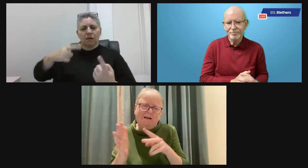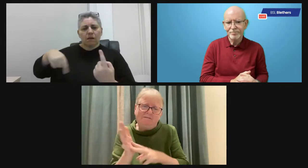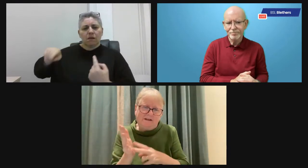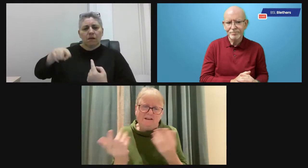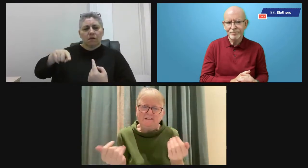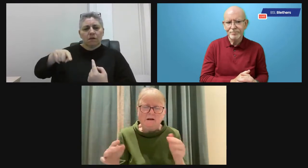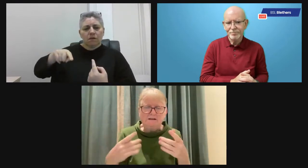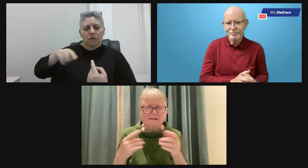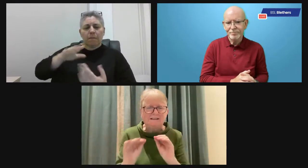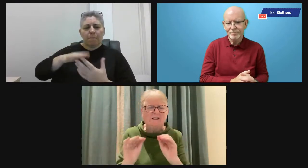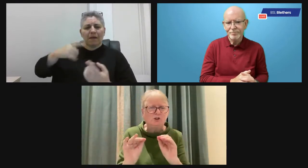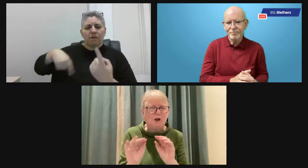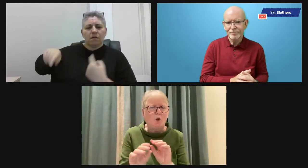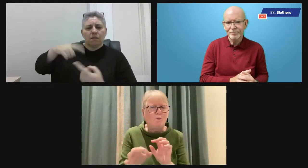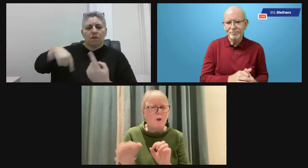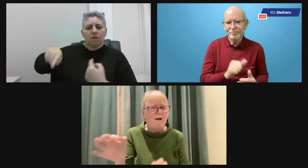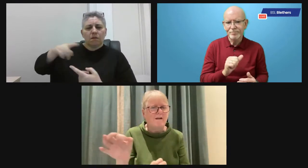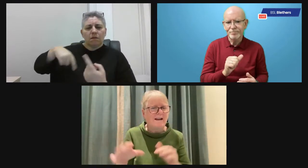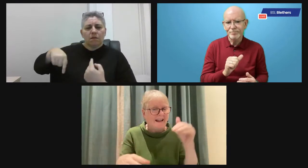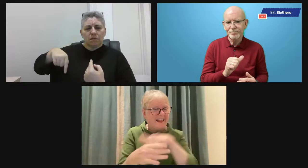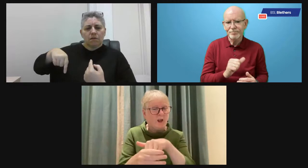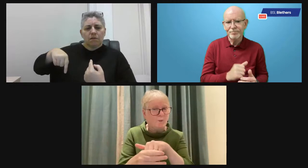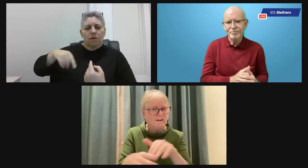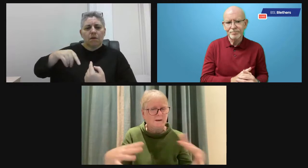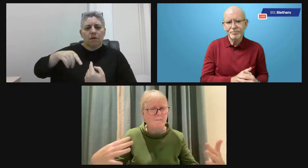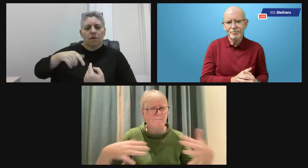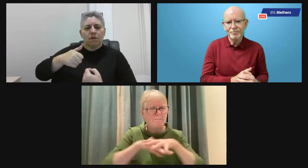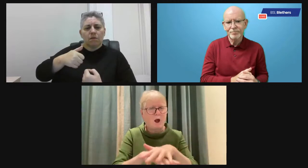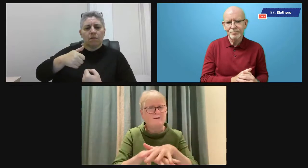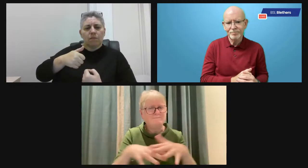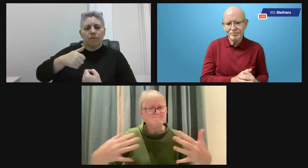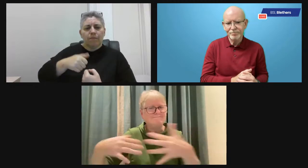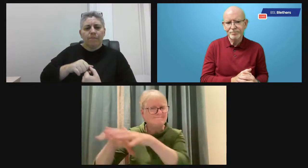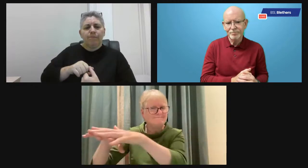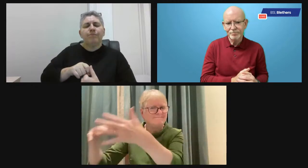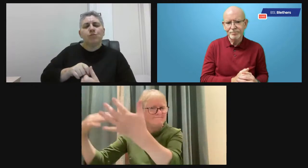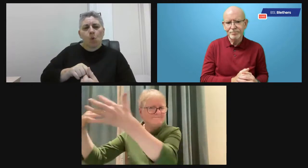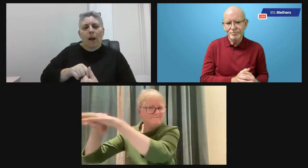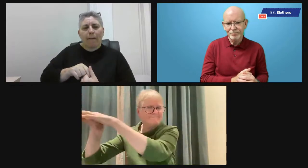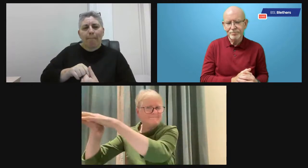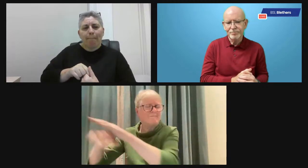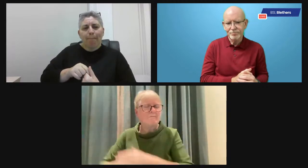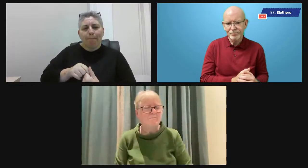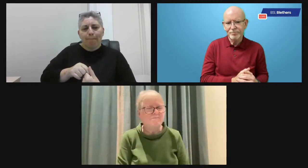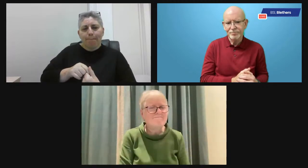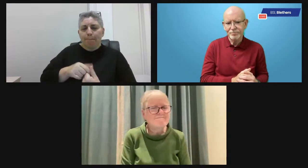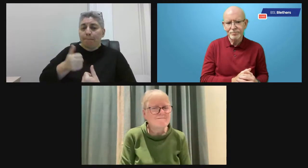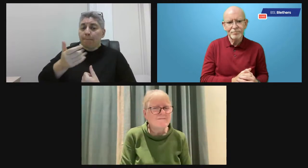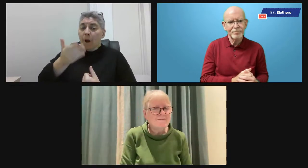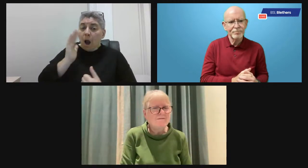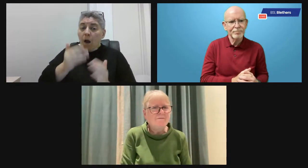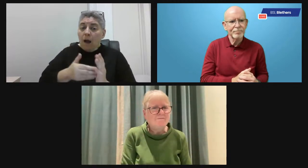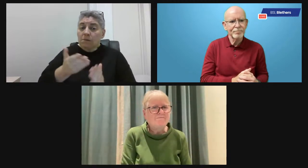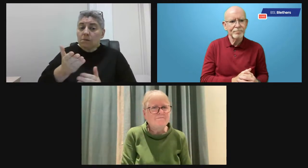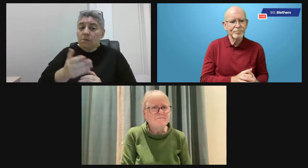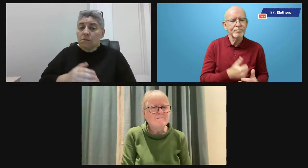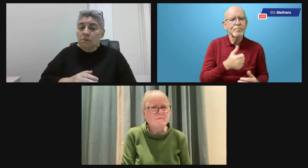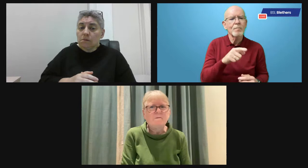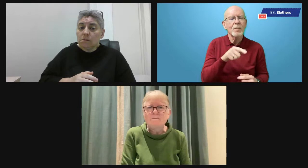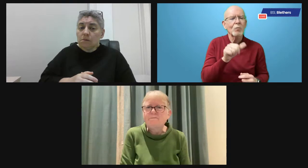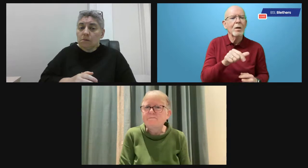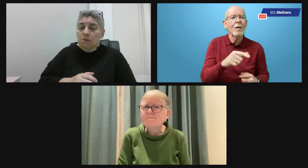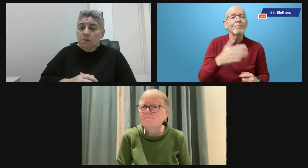already in there. By the time you get to level 6, you're qualified also as an IV. So it's included in that qualification.